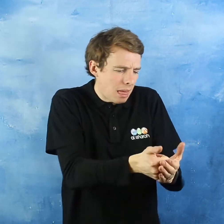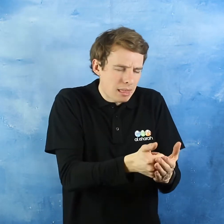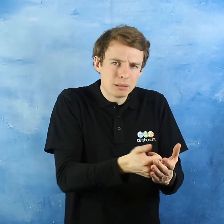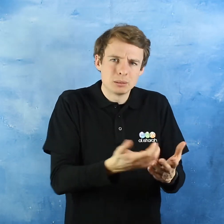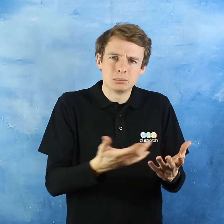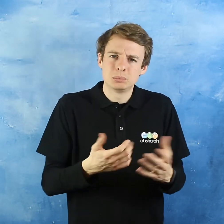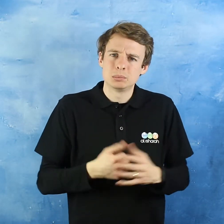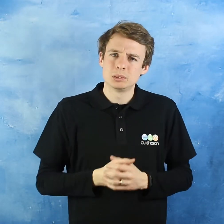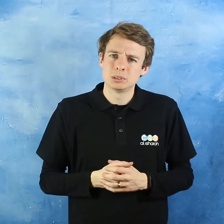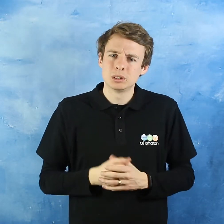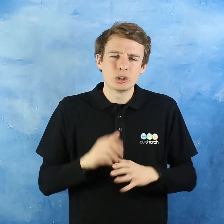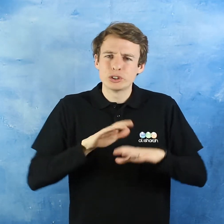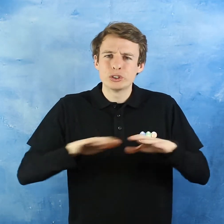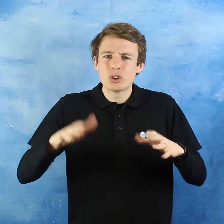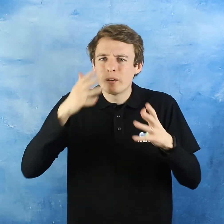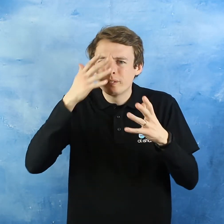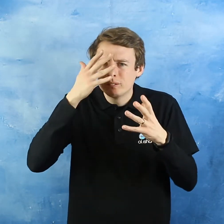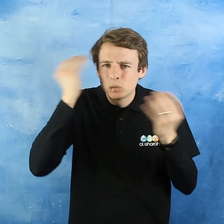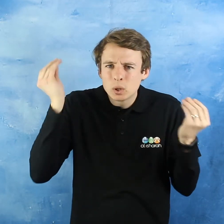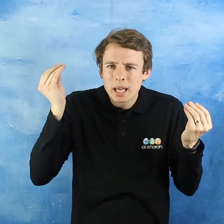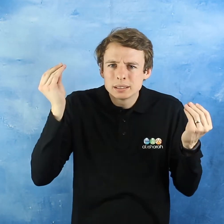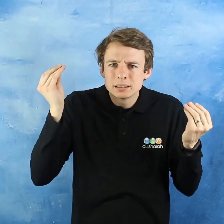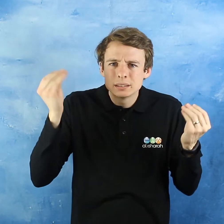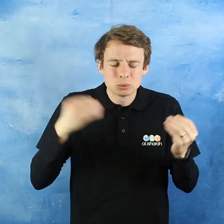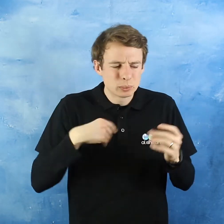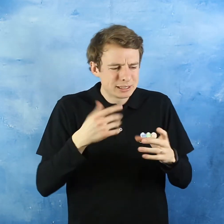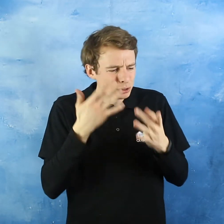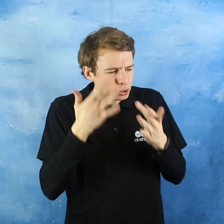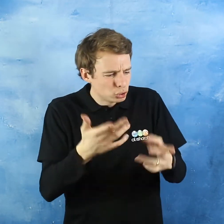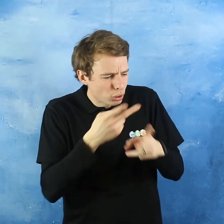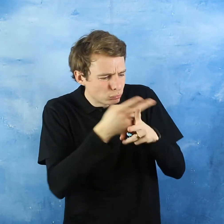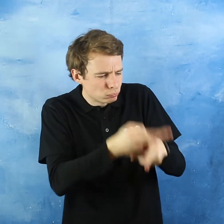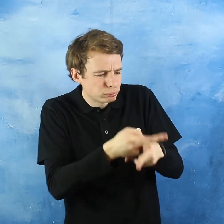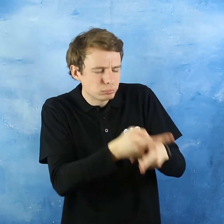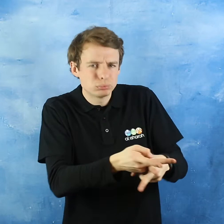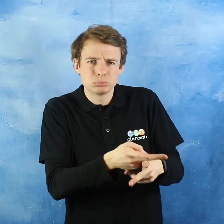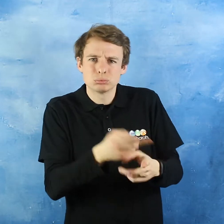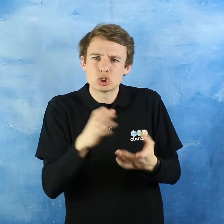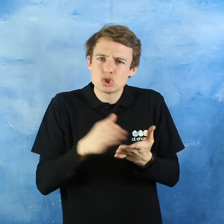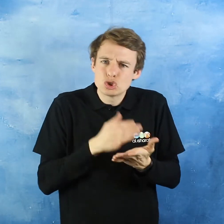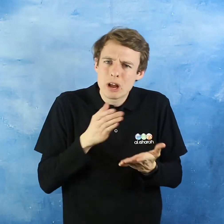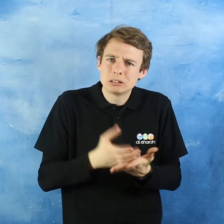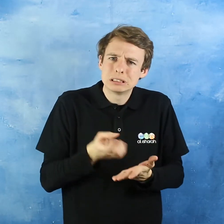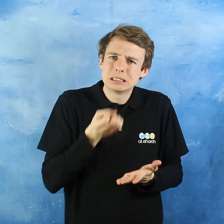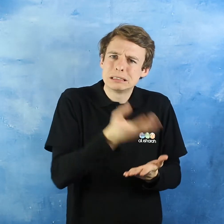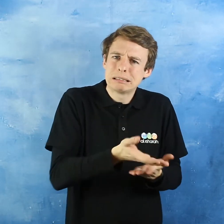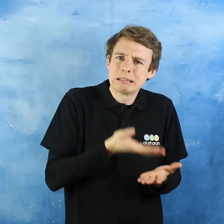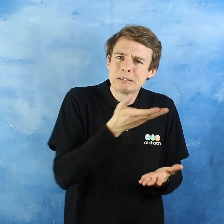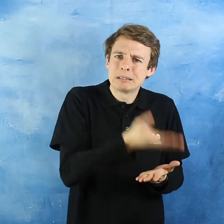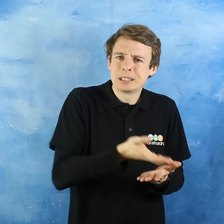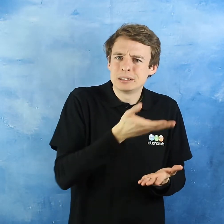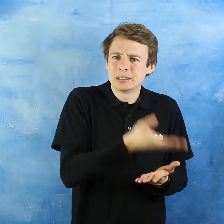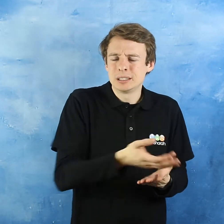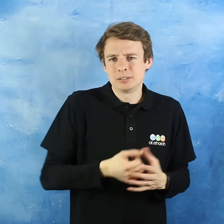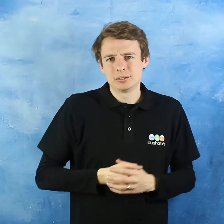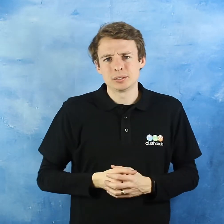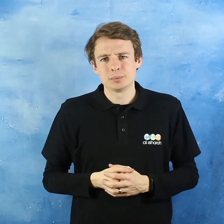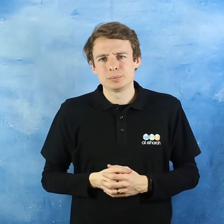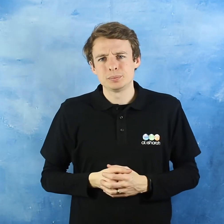thing is to do dua for them. Dua, many of us will underestimate the power of the dua. And they think dua